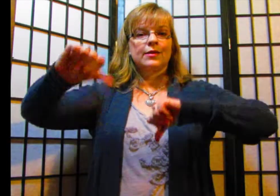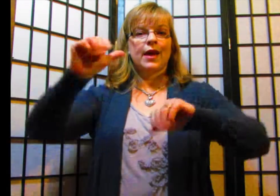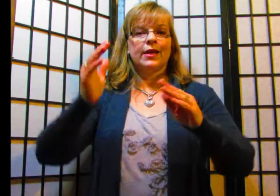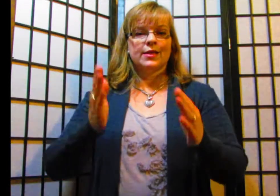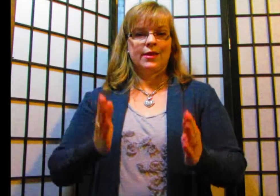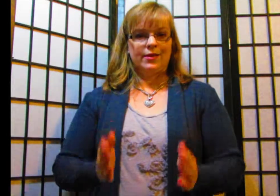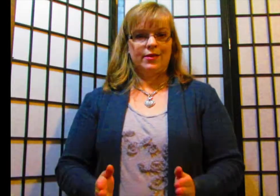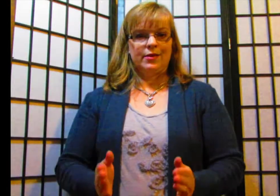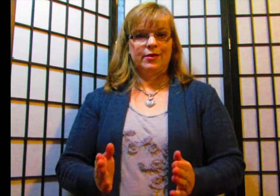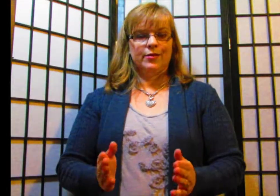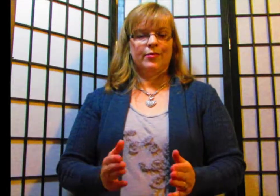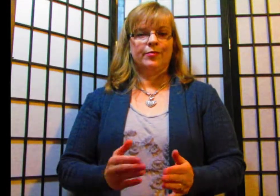Scientist.